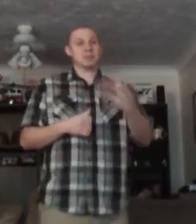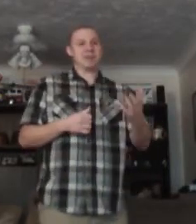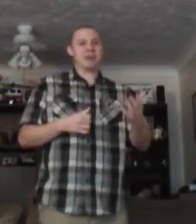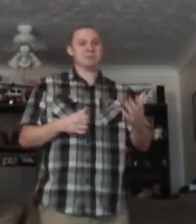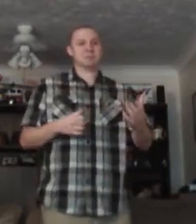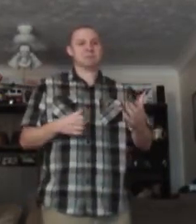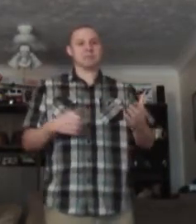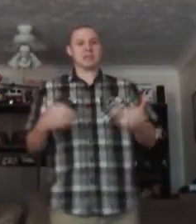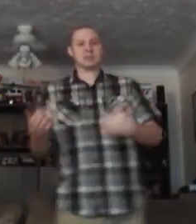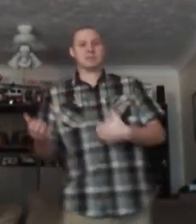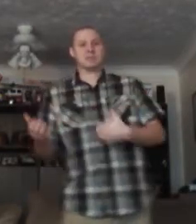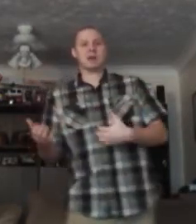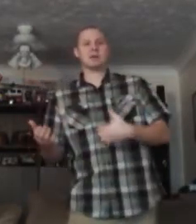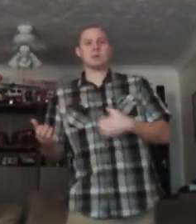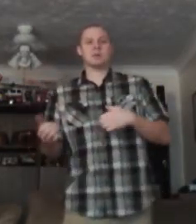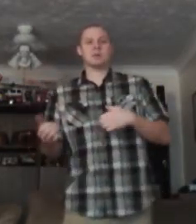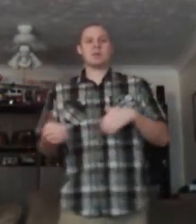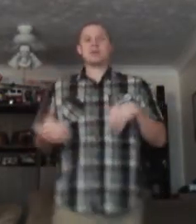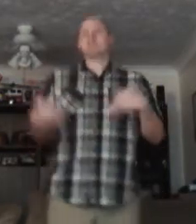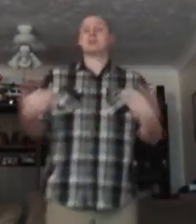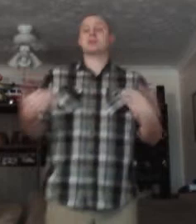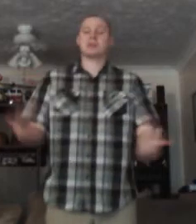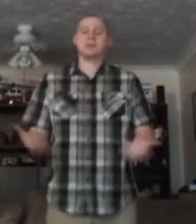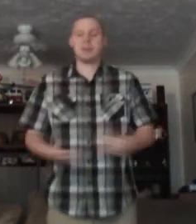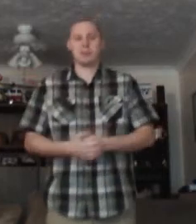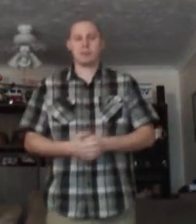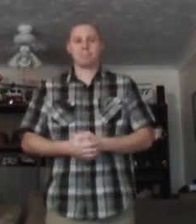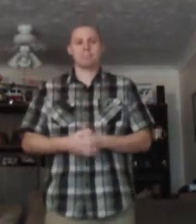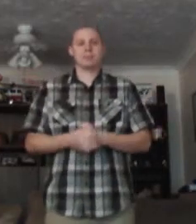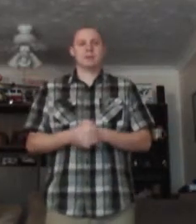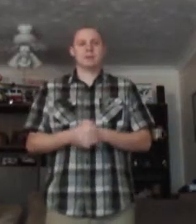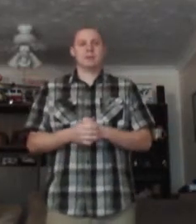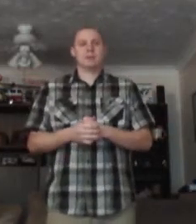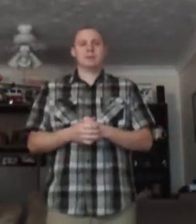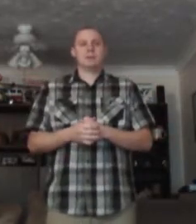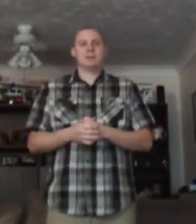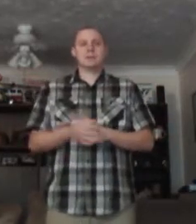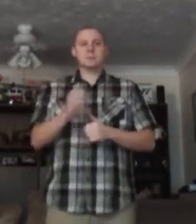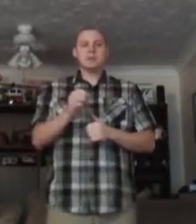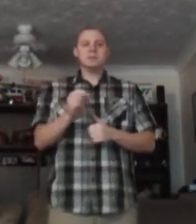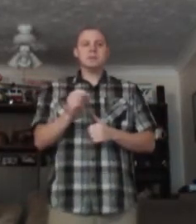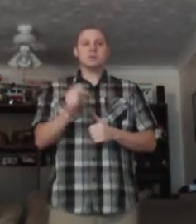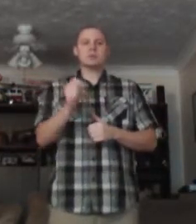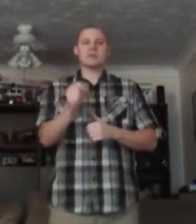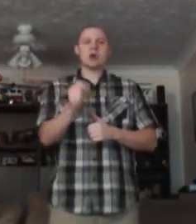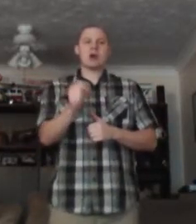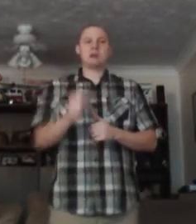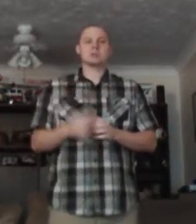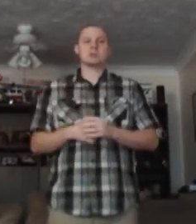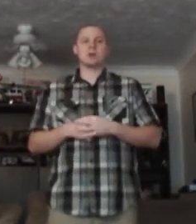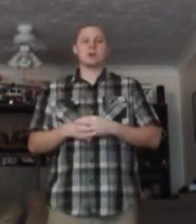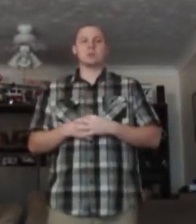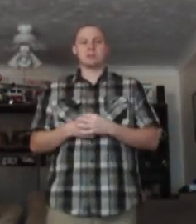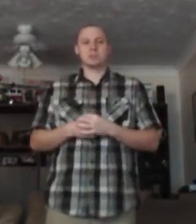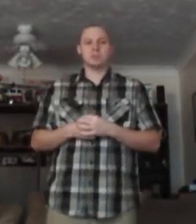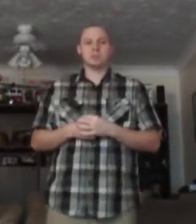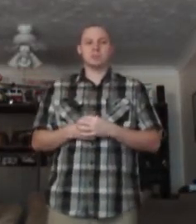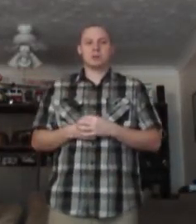fire, electrical fire, or everyday material like paper? This will give you several options on what to do.